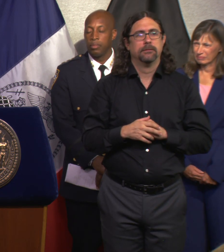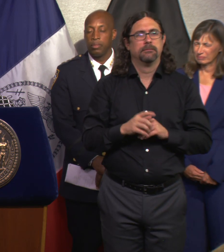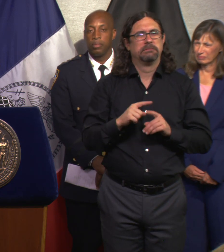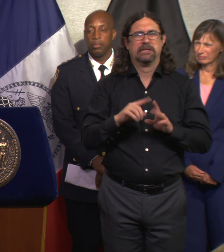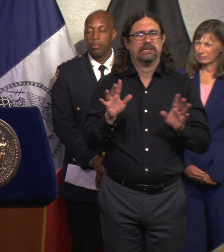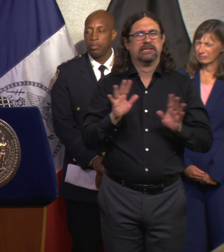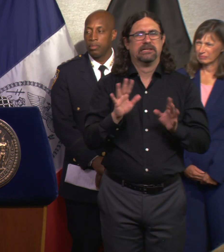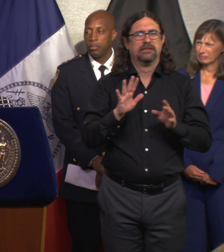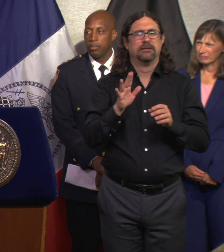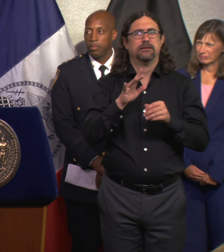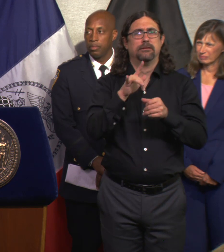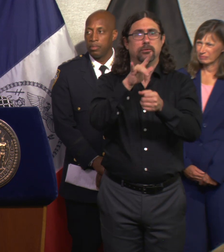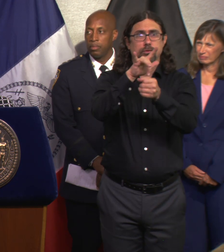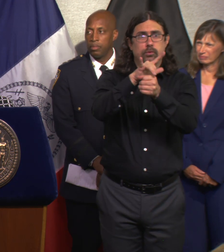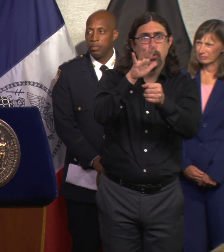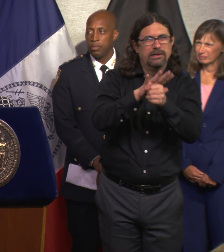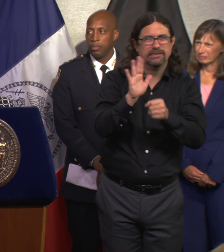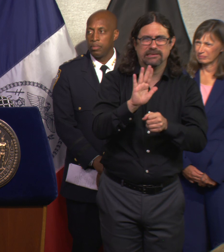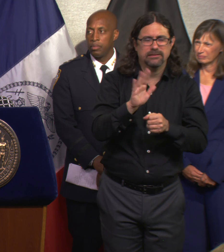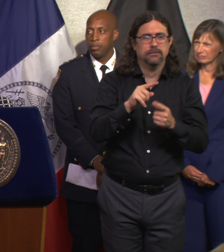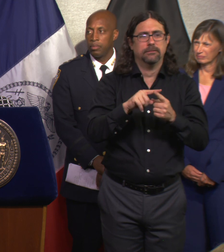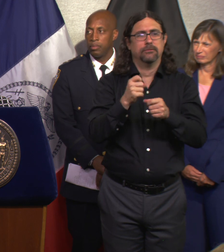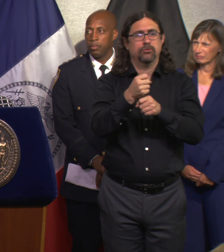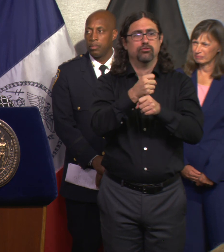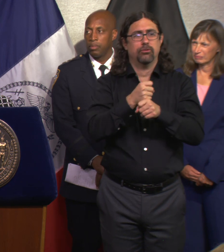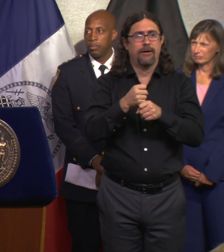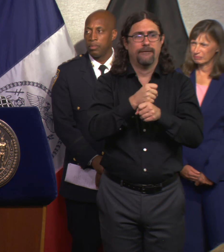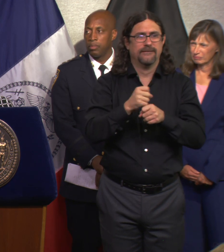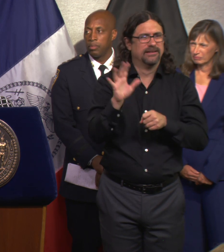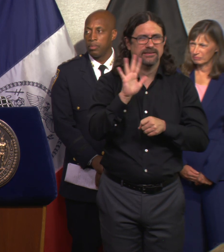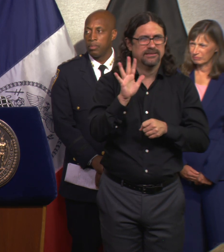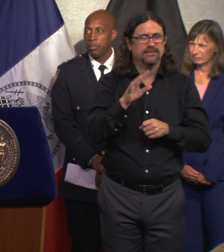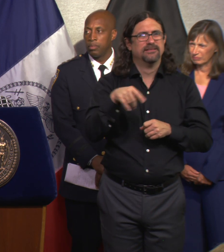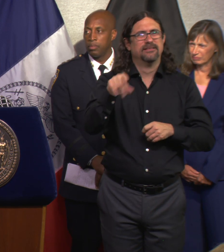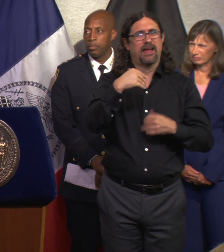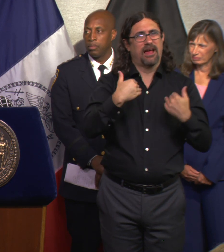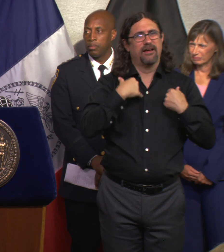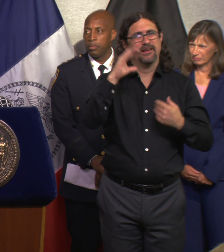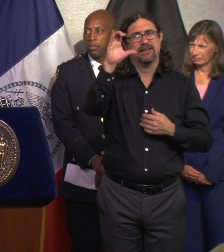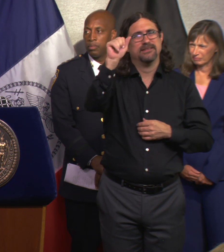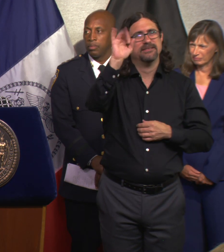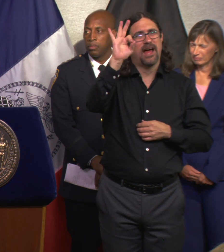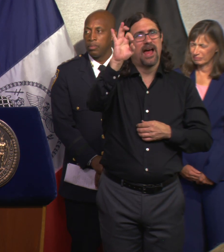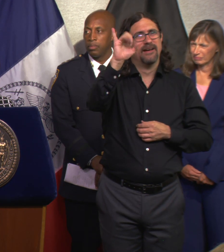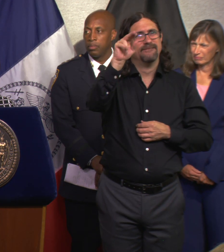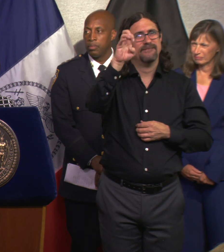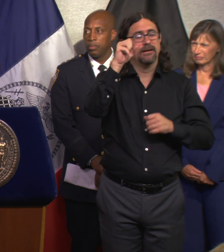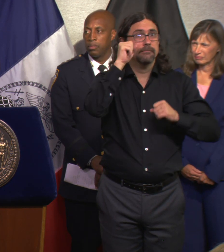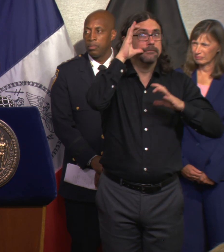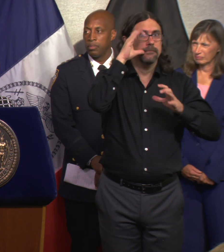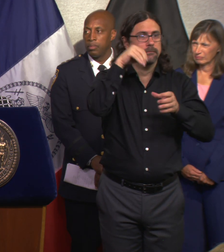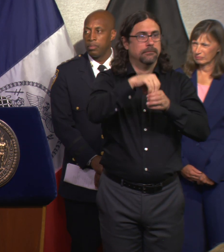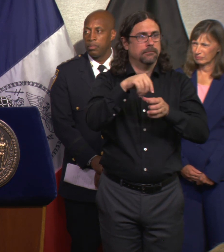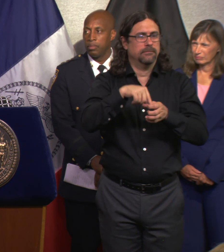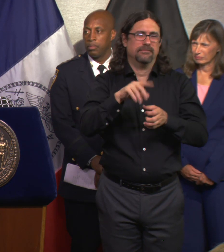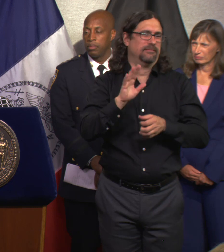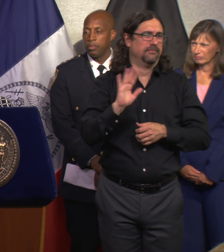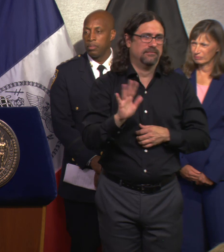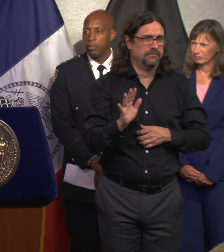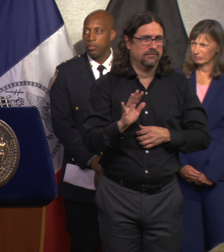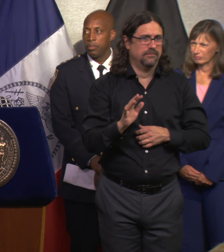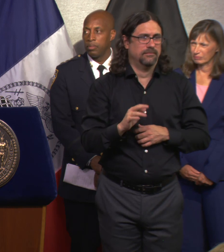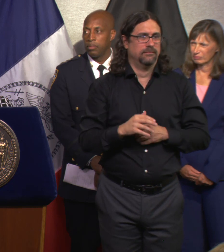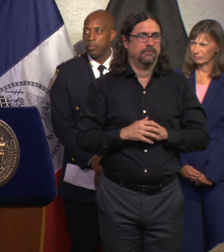because what they end up doing is making you lose more liquid than you retain. And also